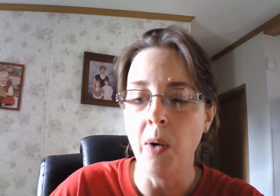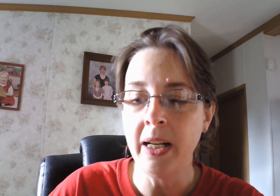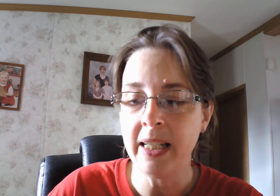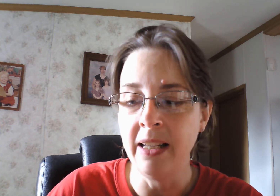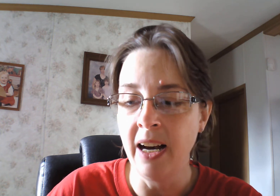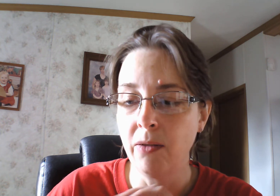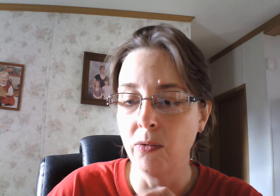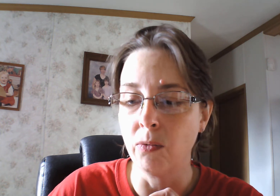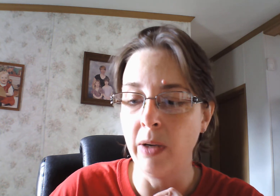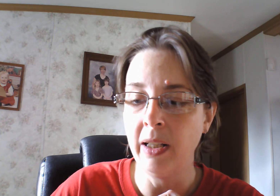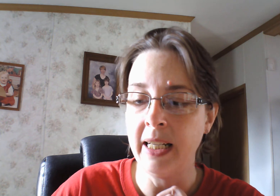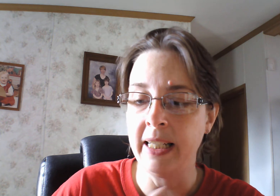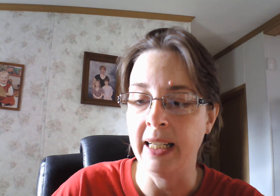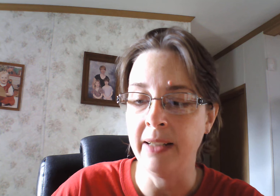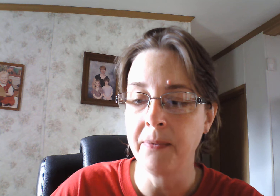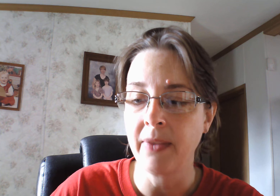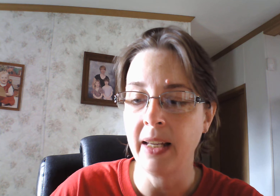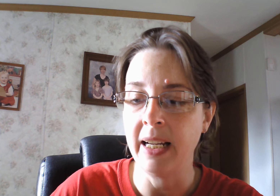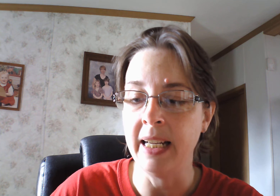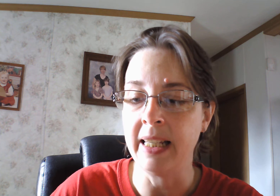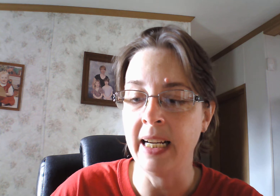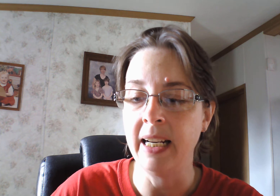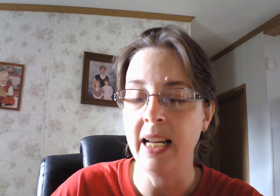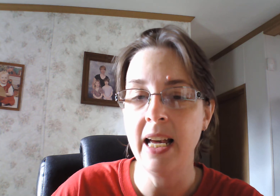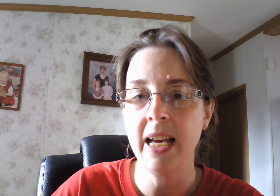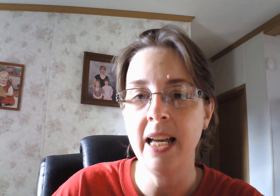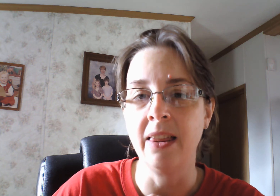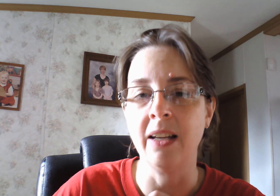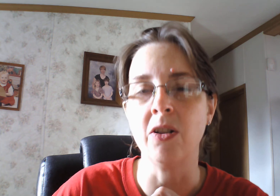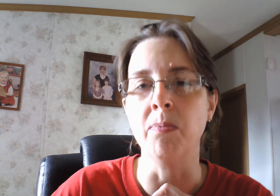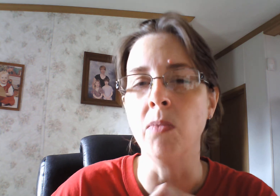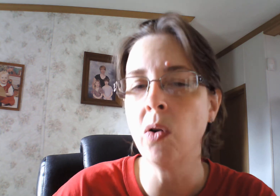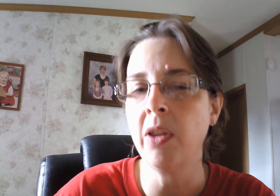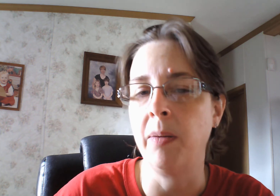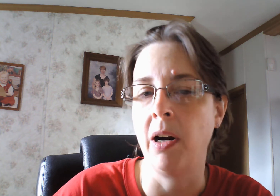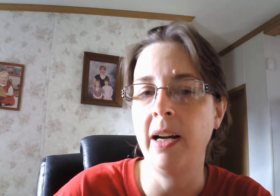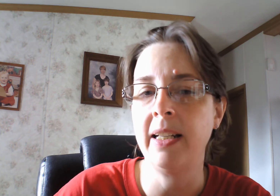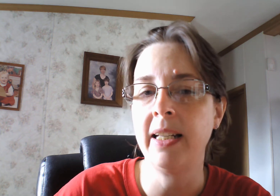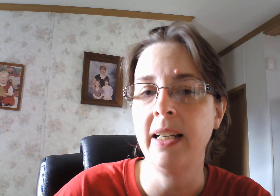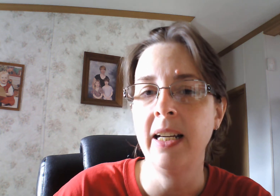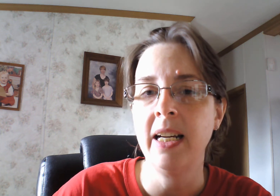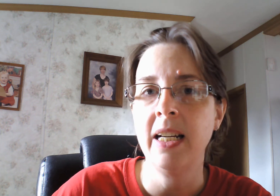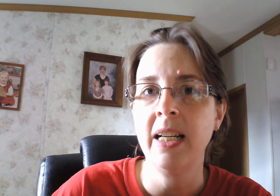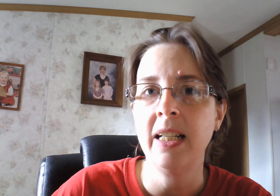What's not really said is that there's more than a prize.